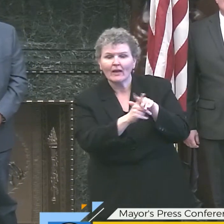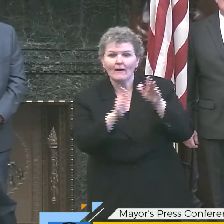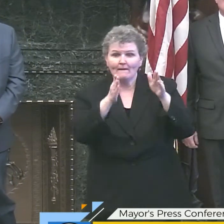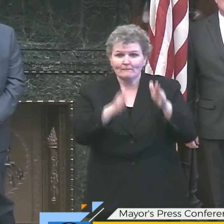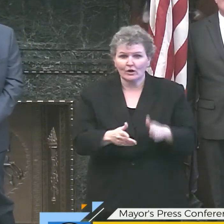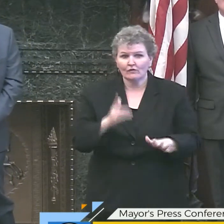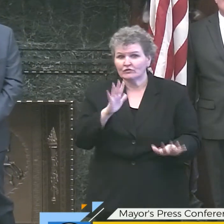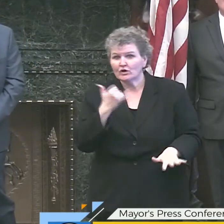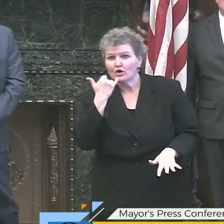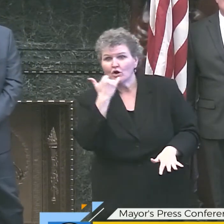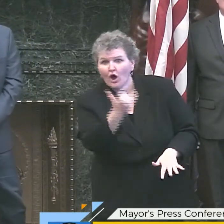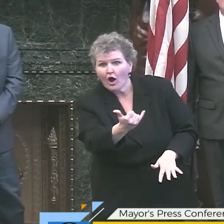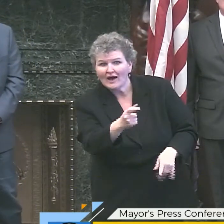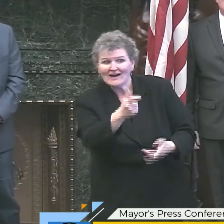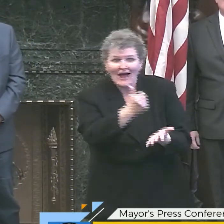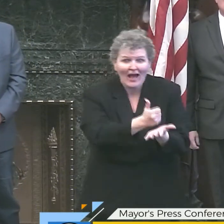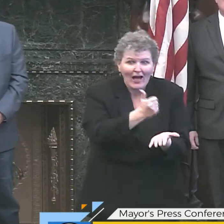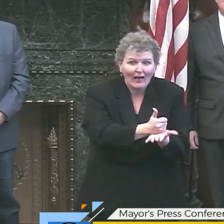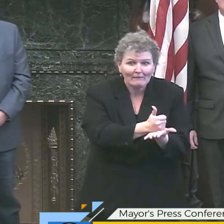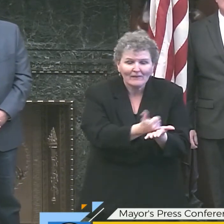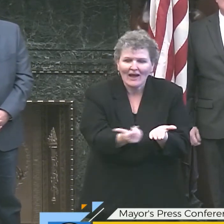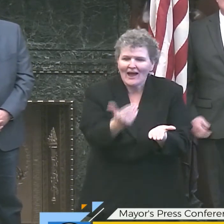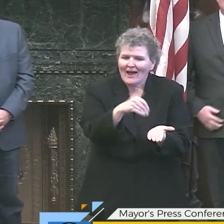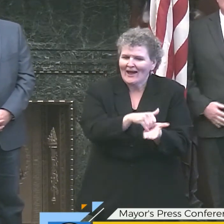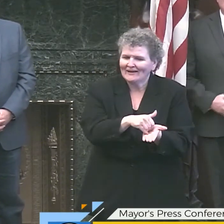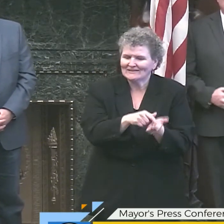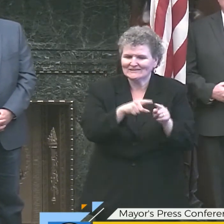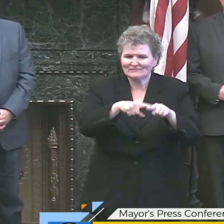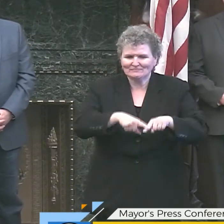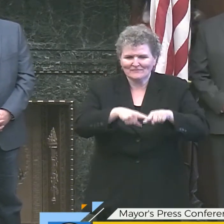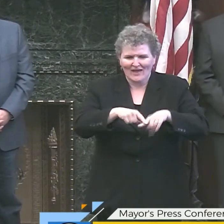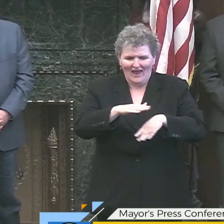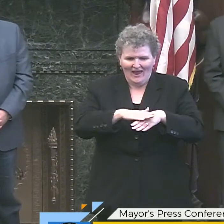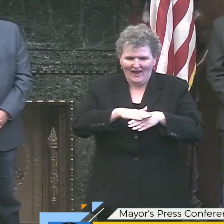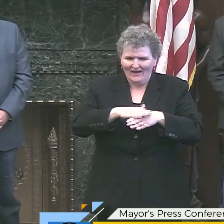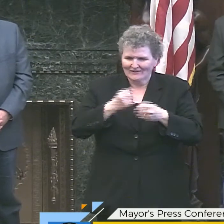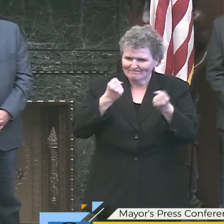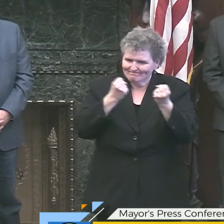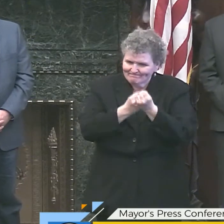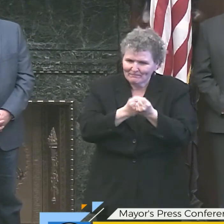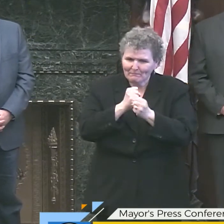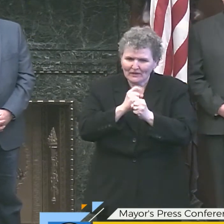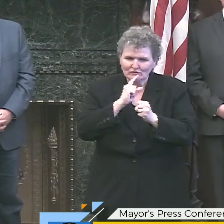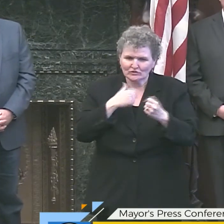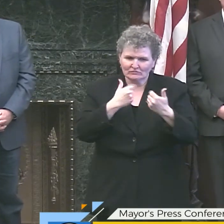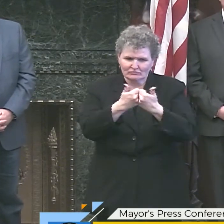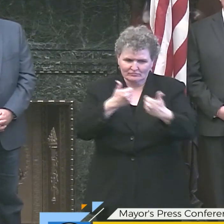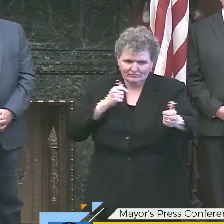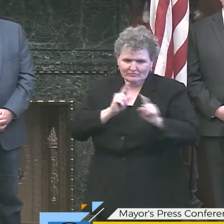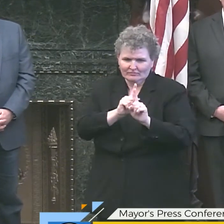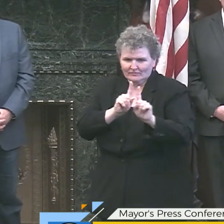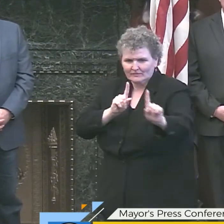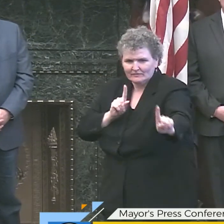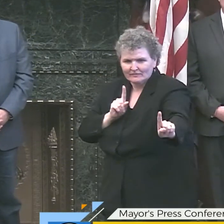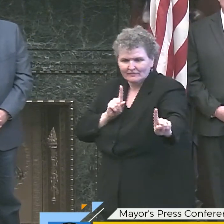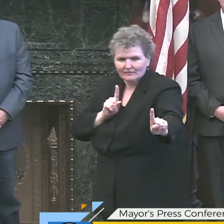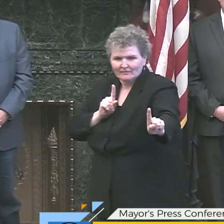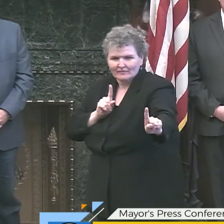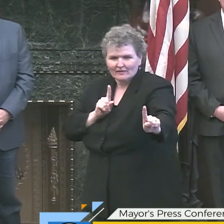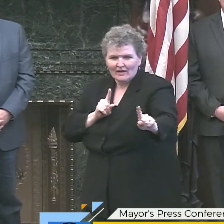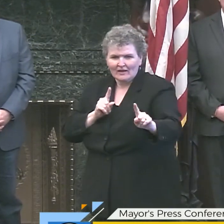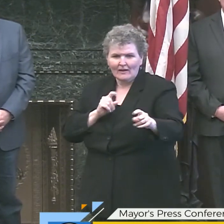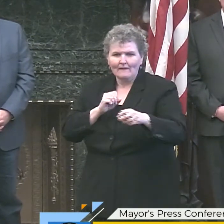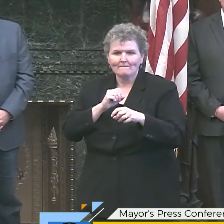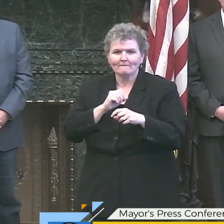all includes reinforcing the need for social distancing, even having people step outside of their homes when